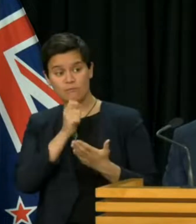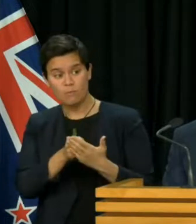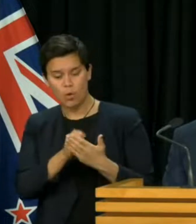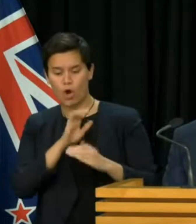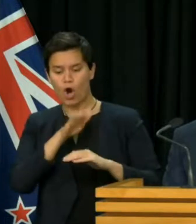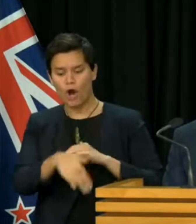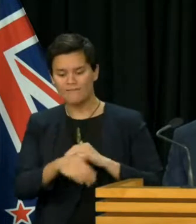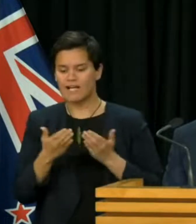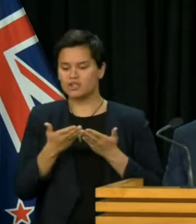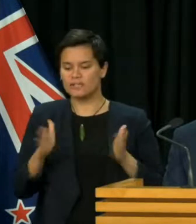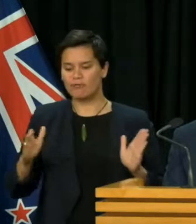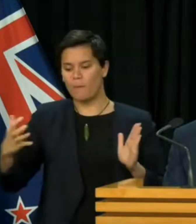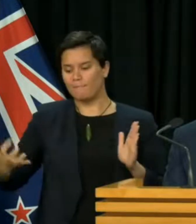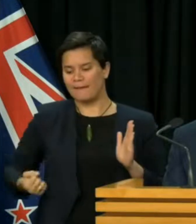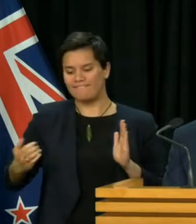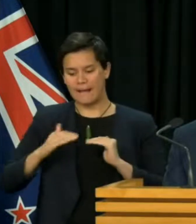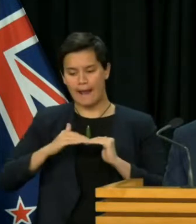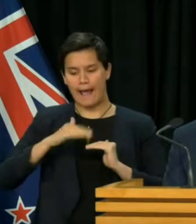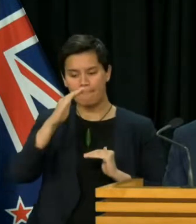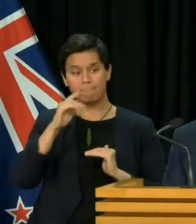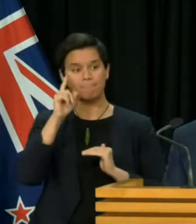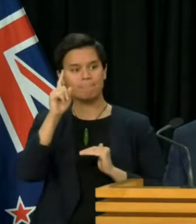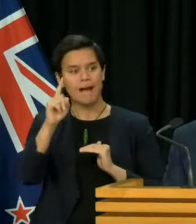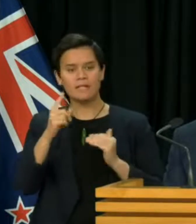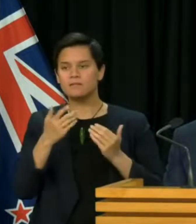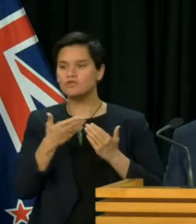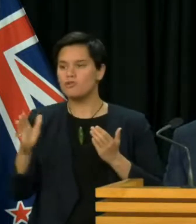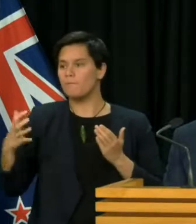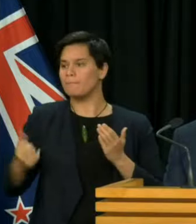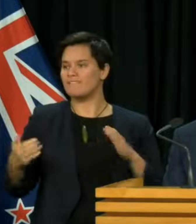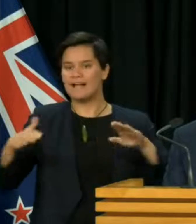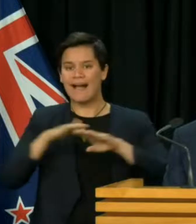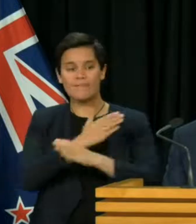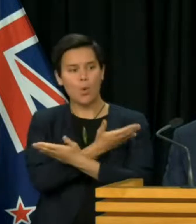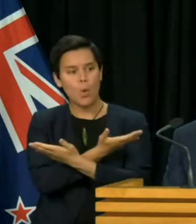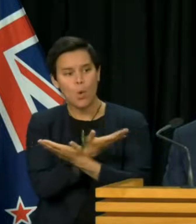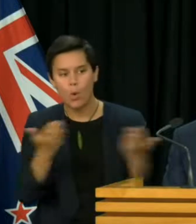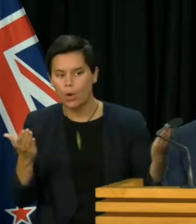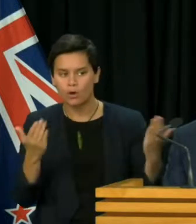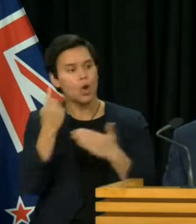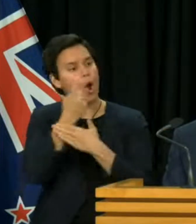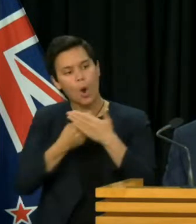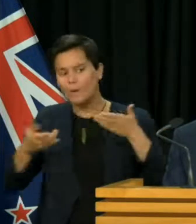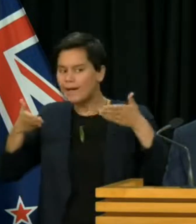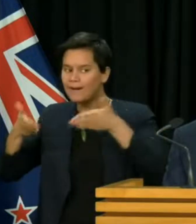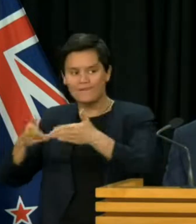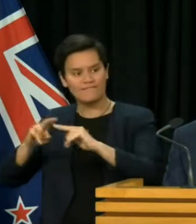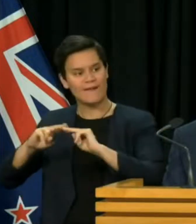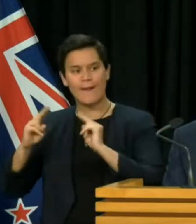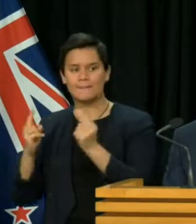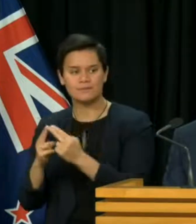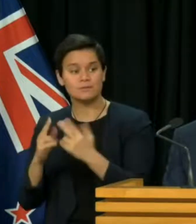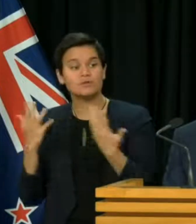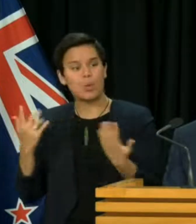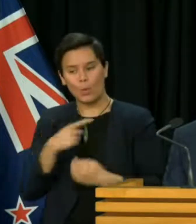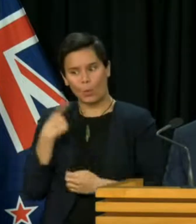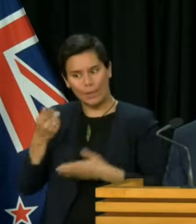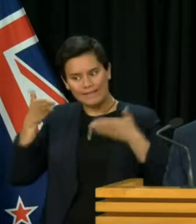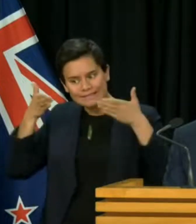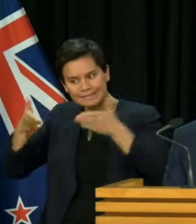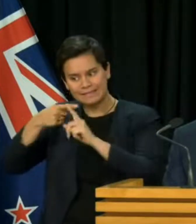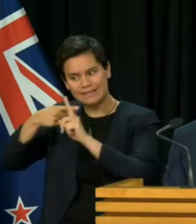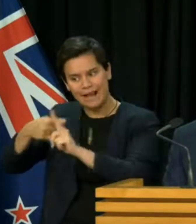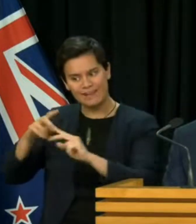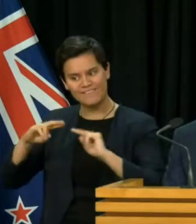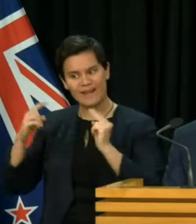benefits, but not always targeted at children. And so because we had that very specific focus, we used the family tax credit because